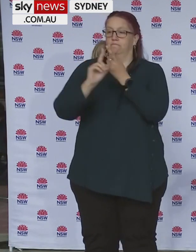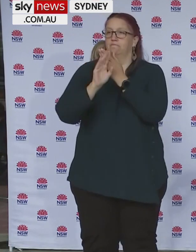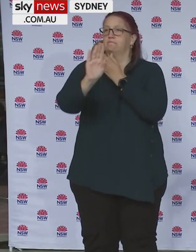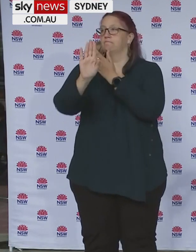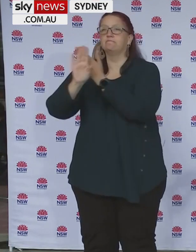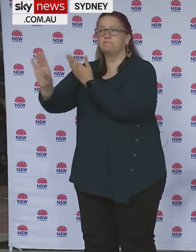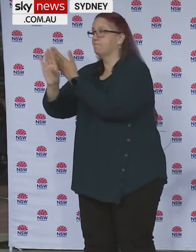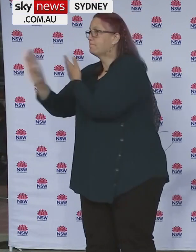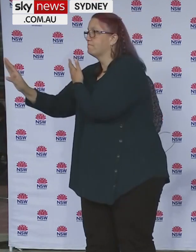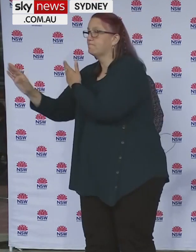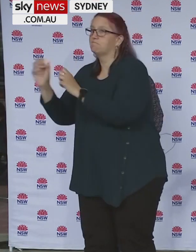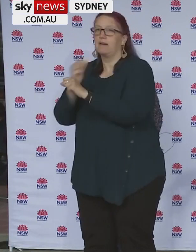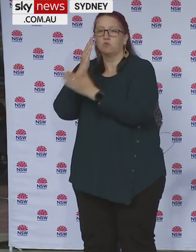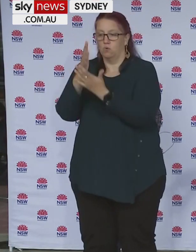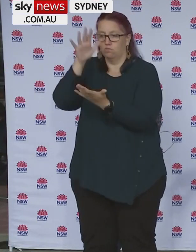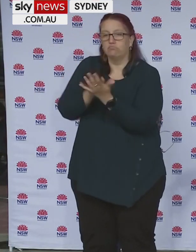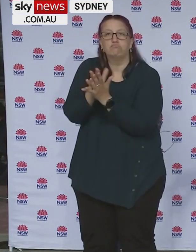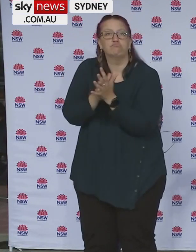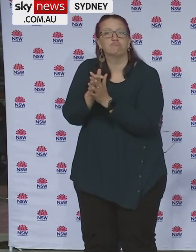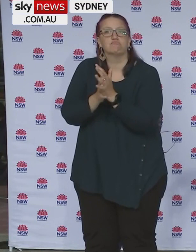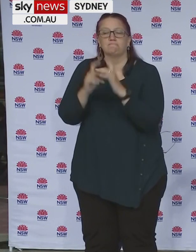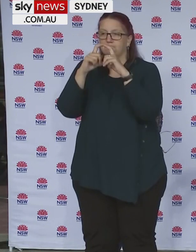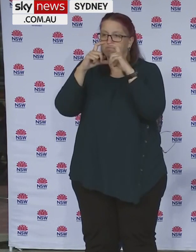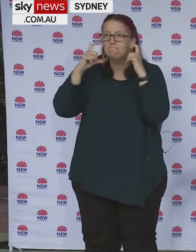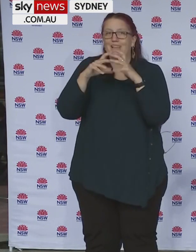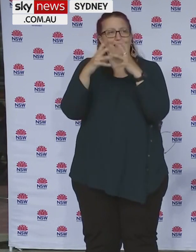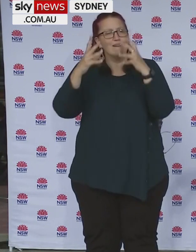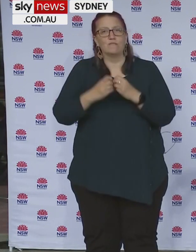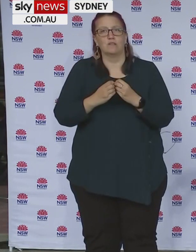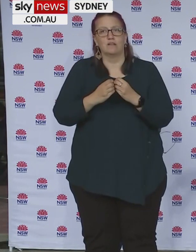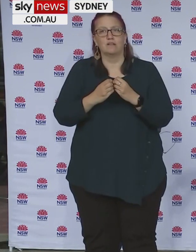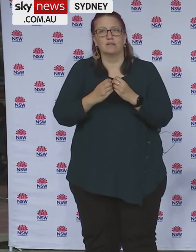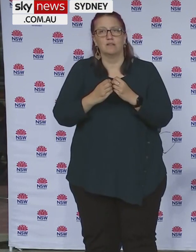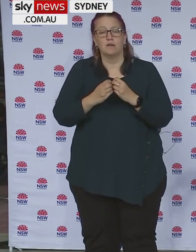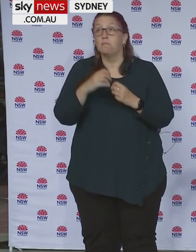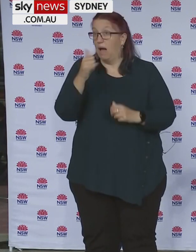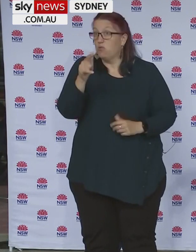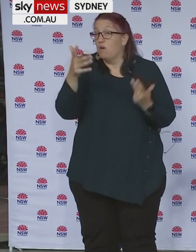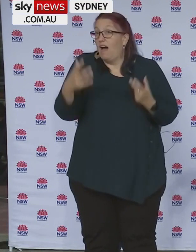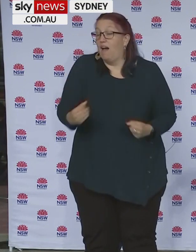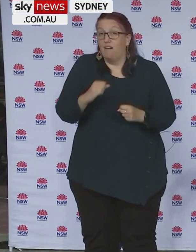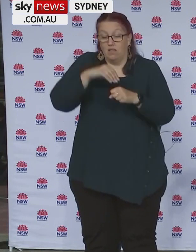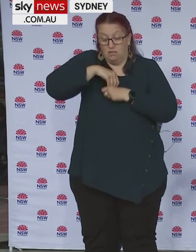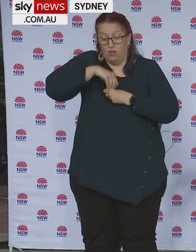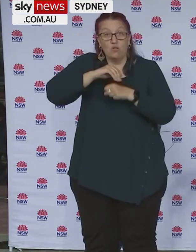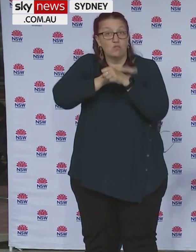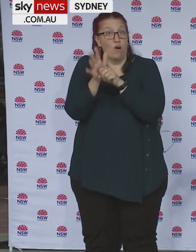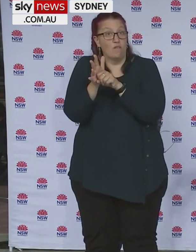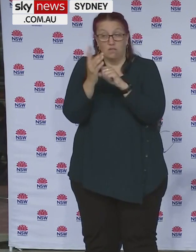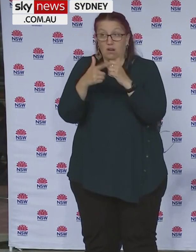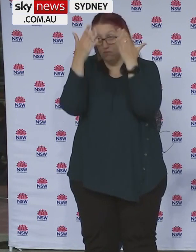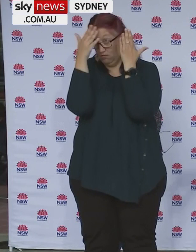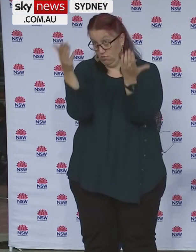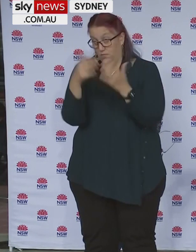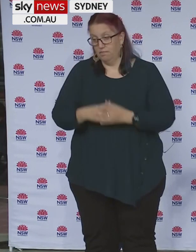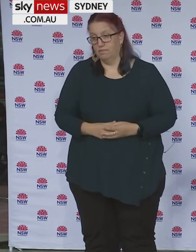cases and provide more details from a medical perspective, but I just want to urge everybody to take into account that even if you're going